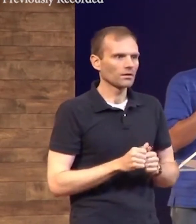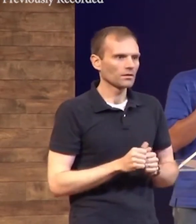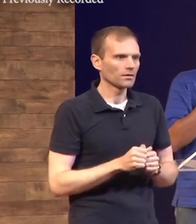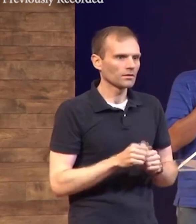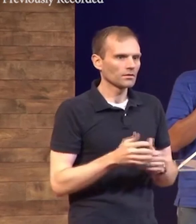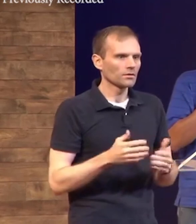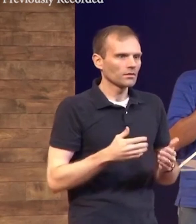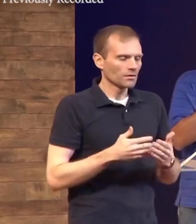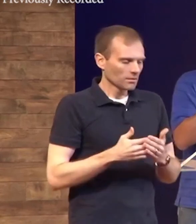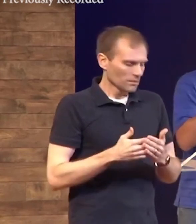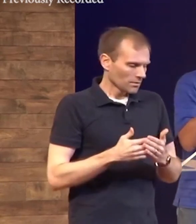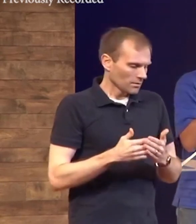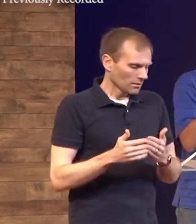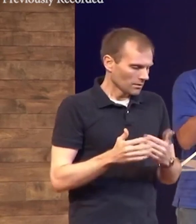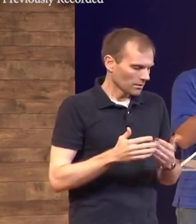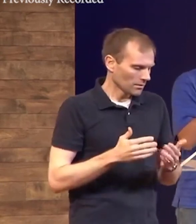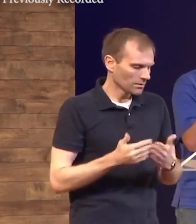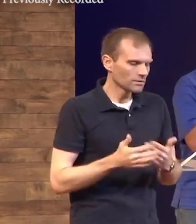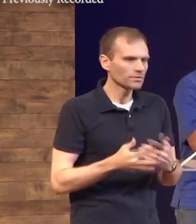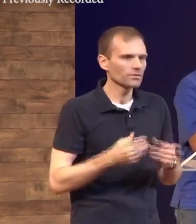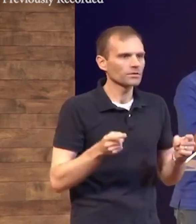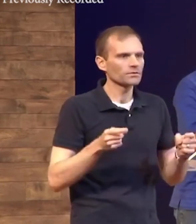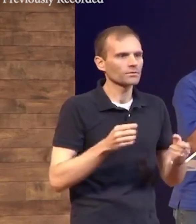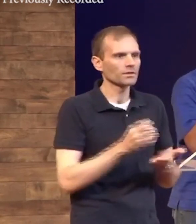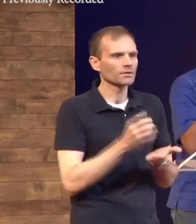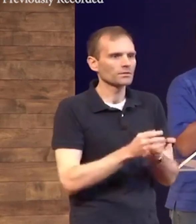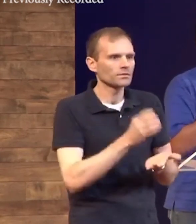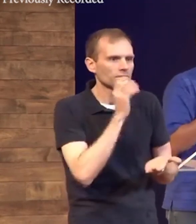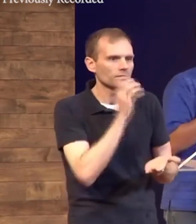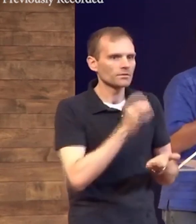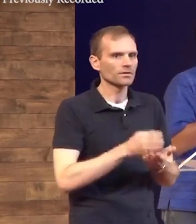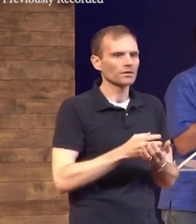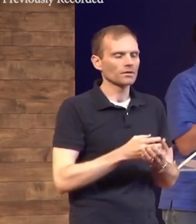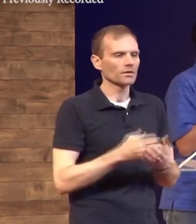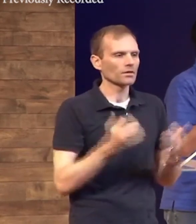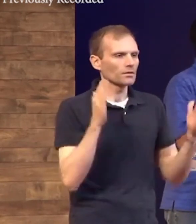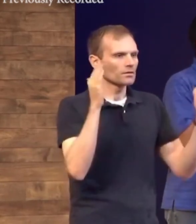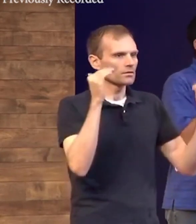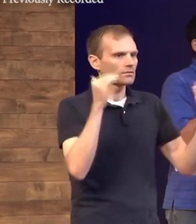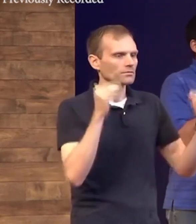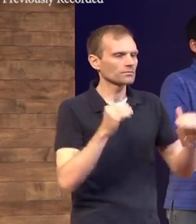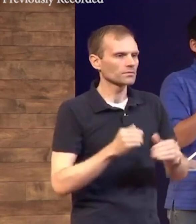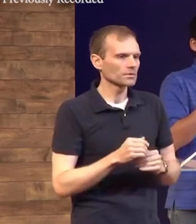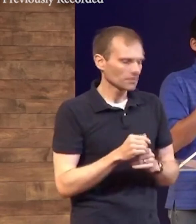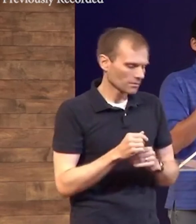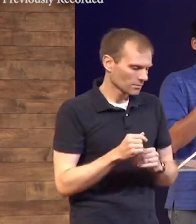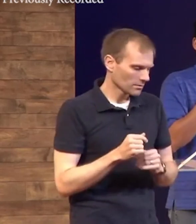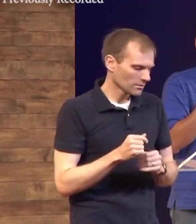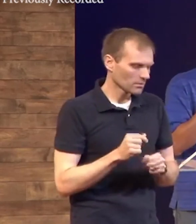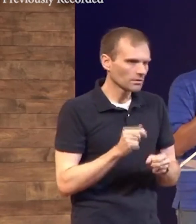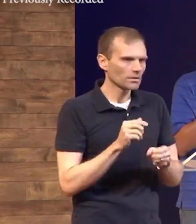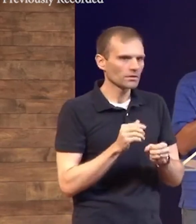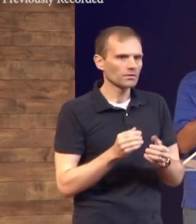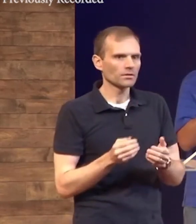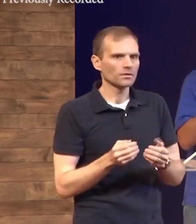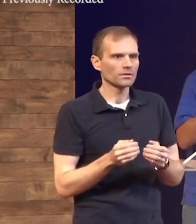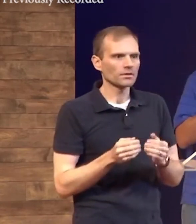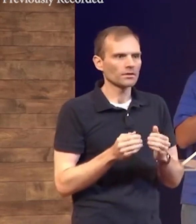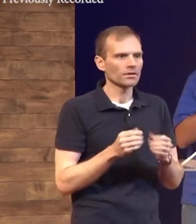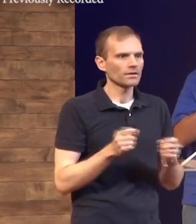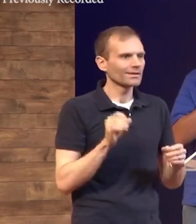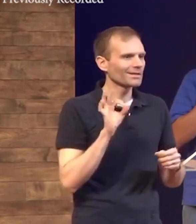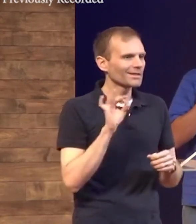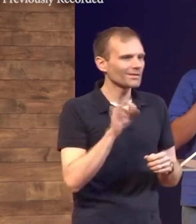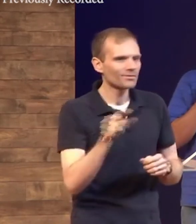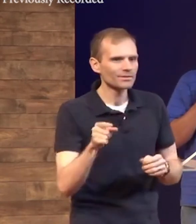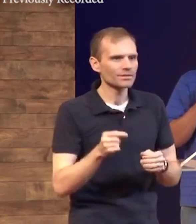And so as we take of the cup this day, I hope that if it is a refilling,